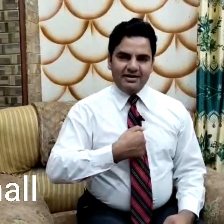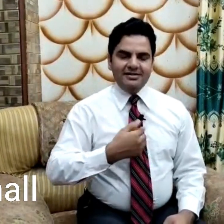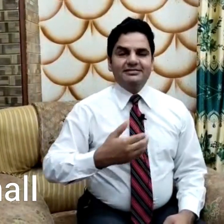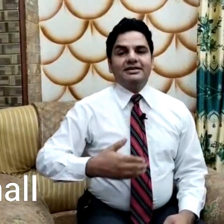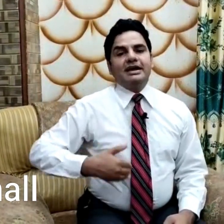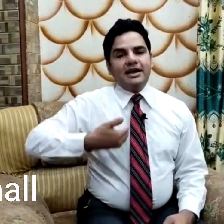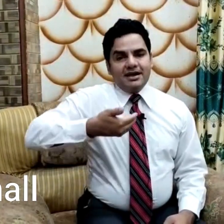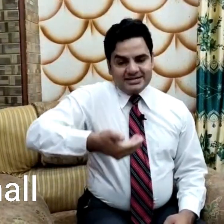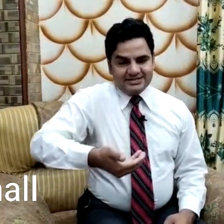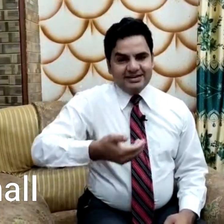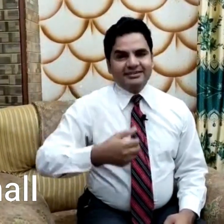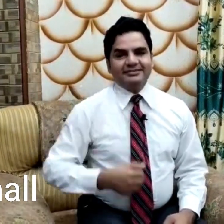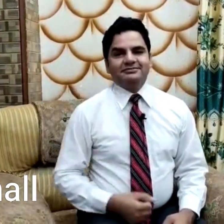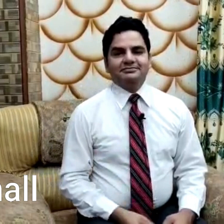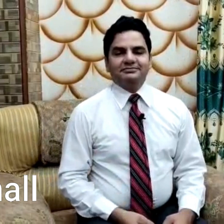I shall,